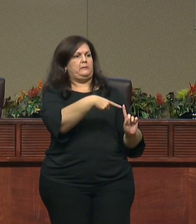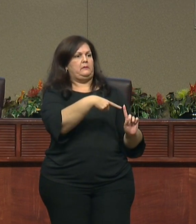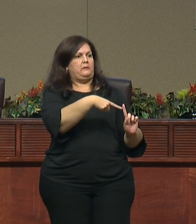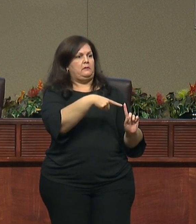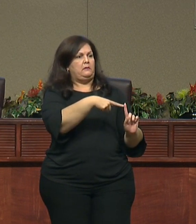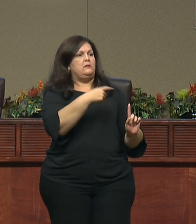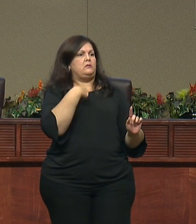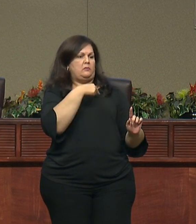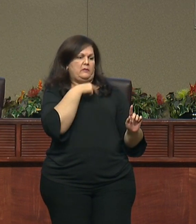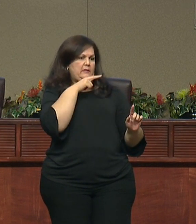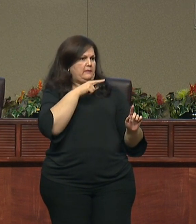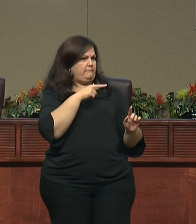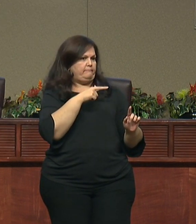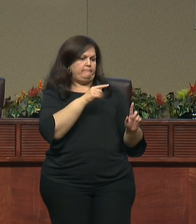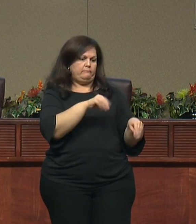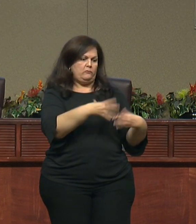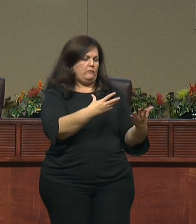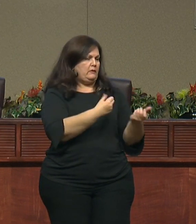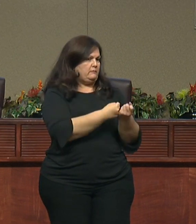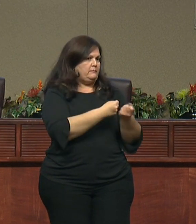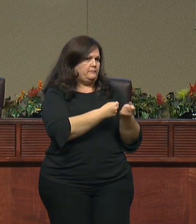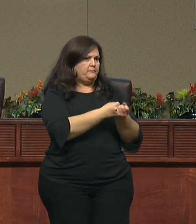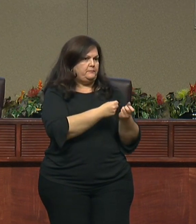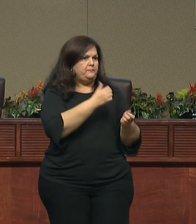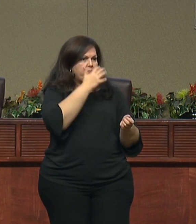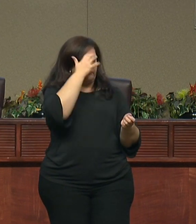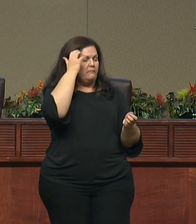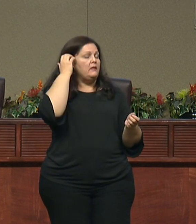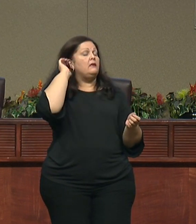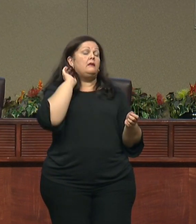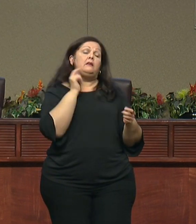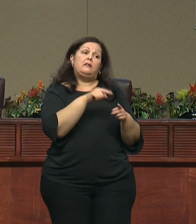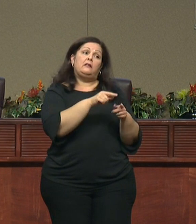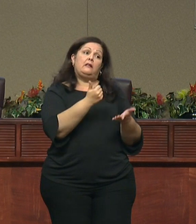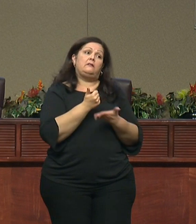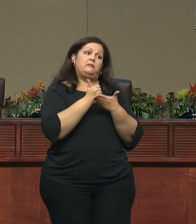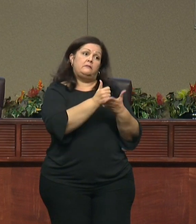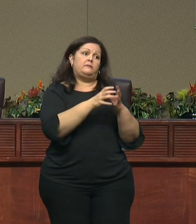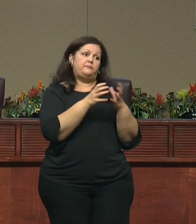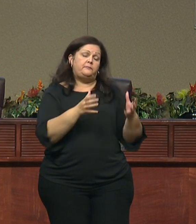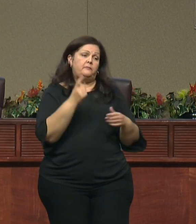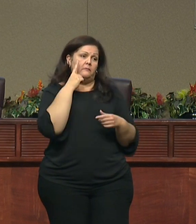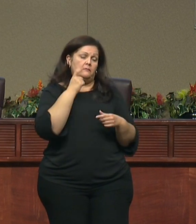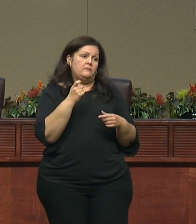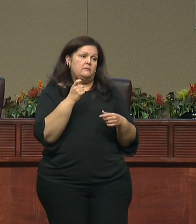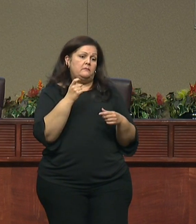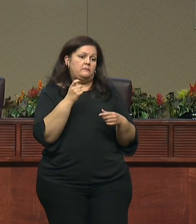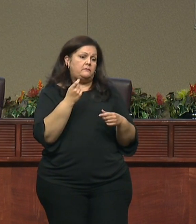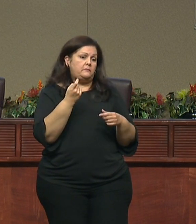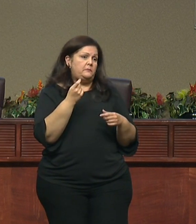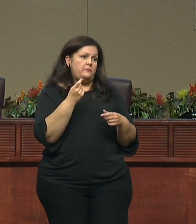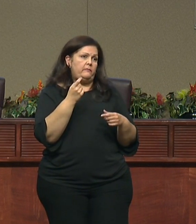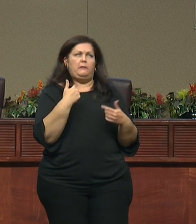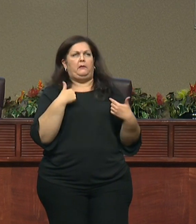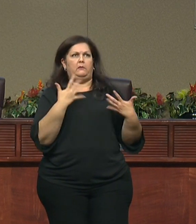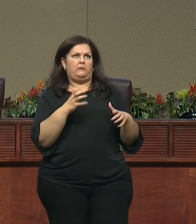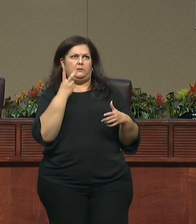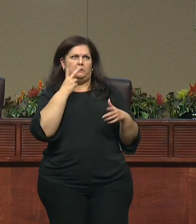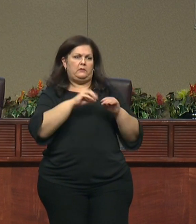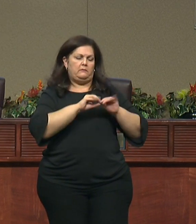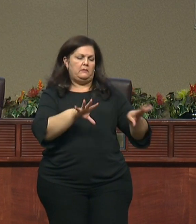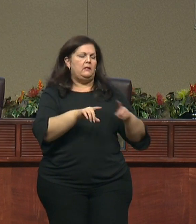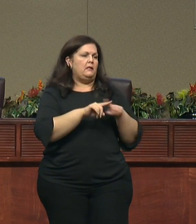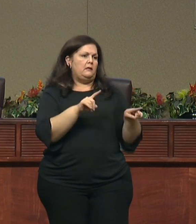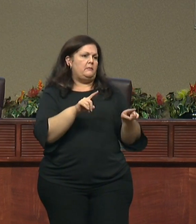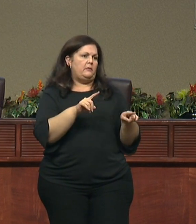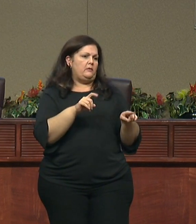we can behind. Some of those efforts has paid off. We haven't seen any dramatic, and we don't want to, of